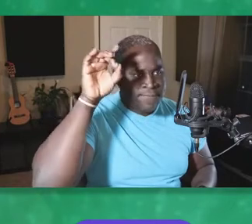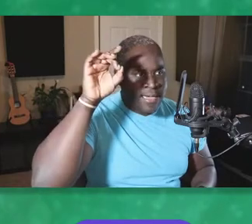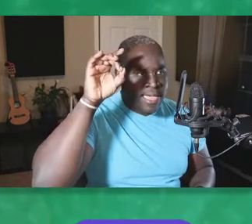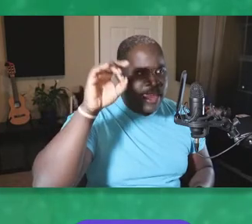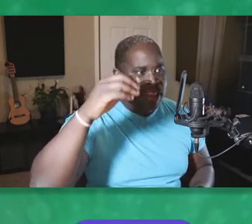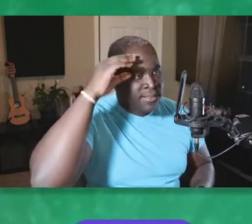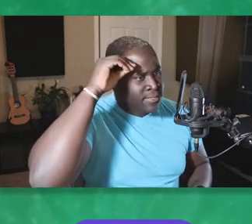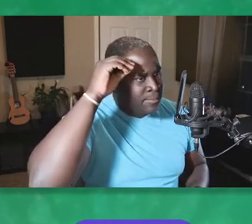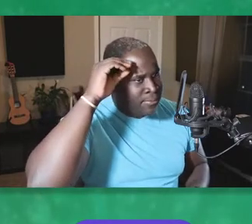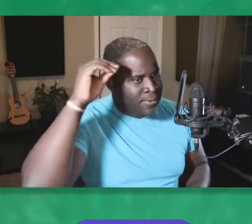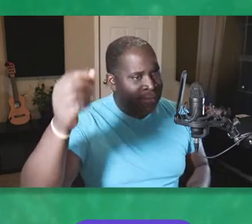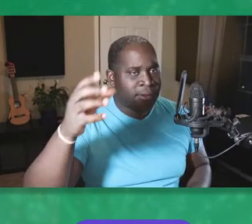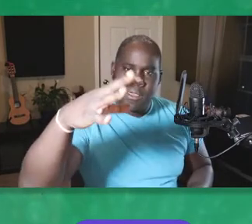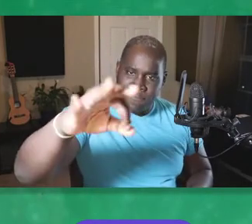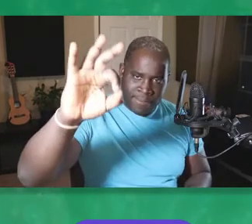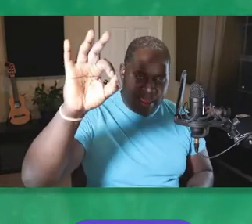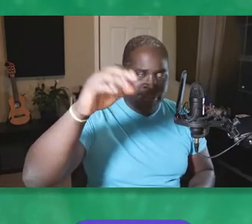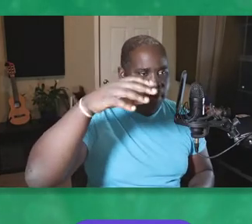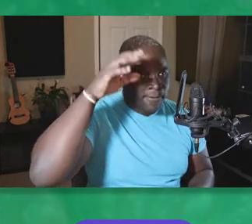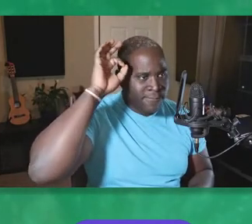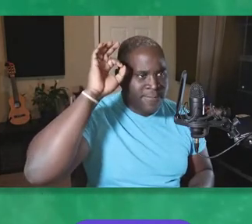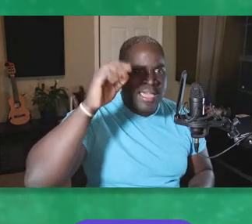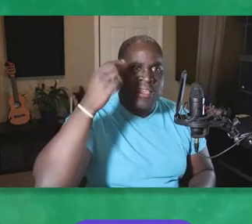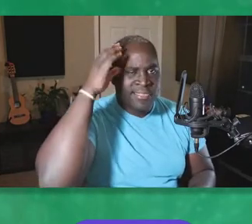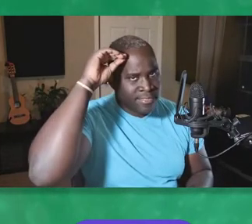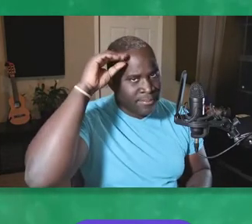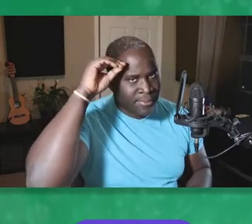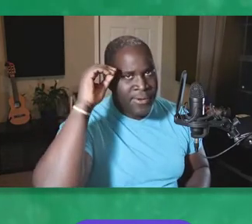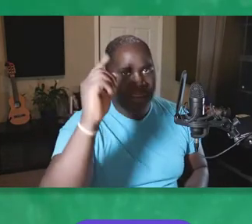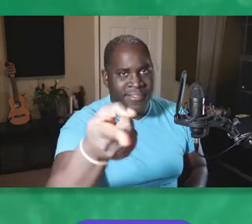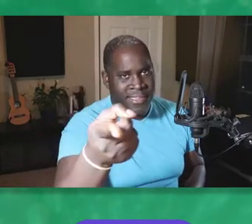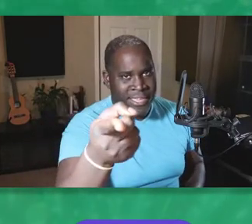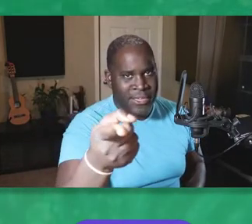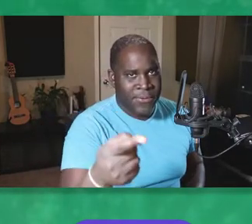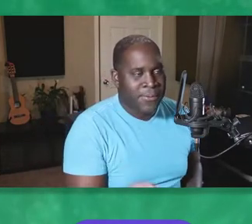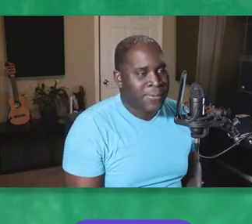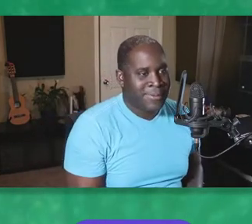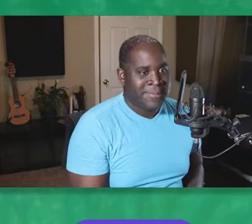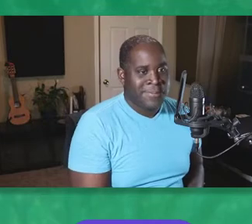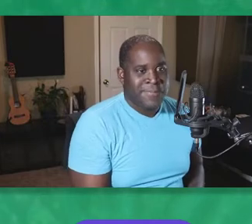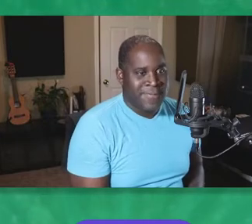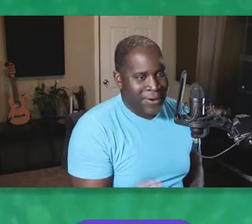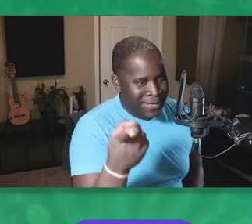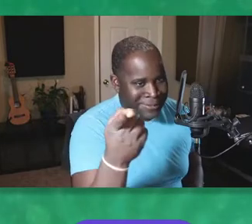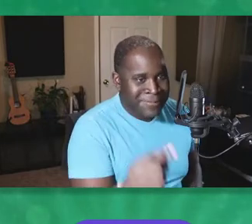we find the boys. Find the boys, you,